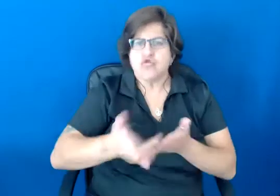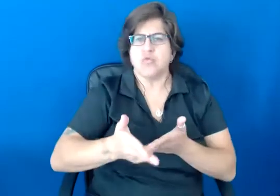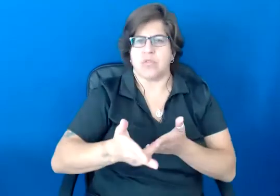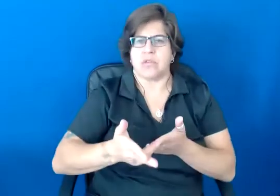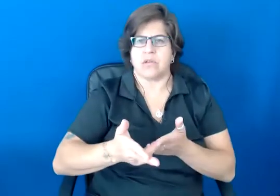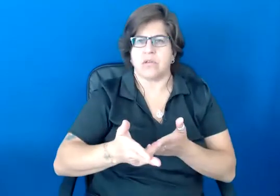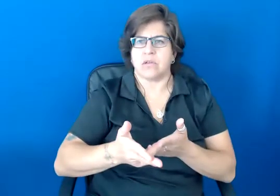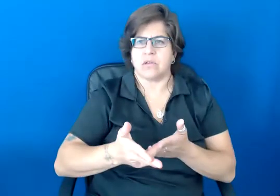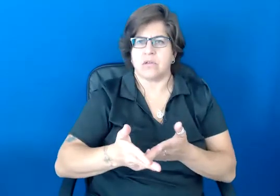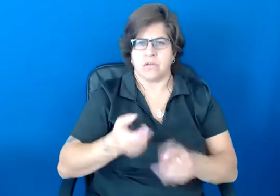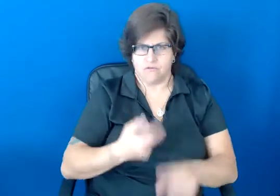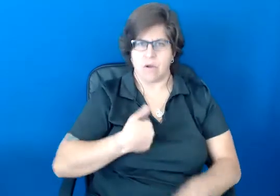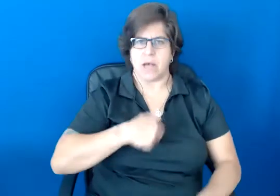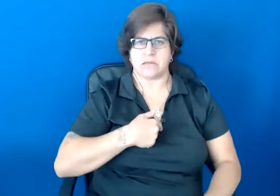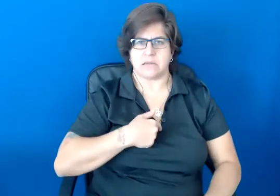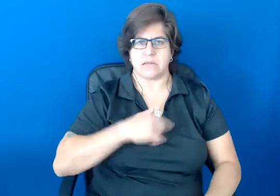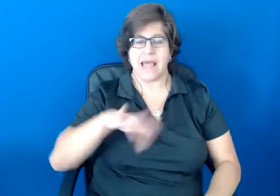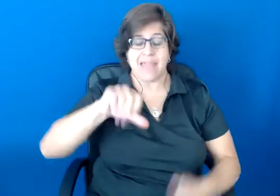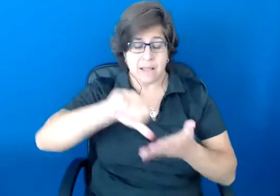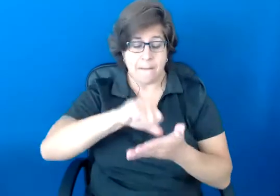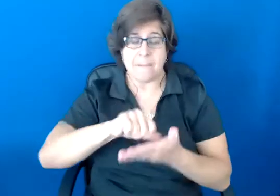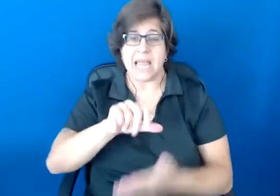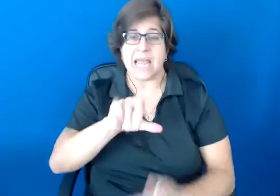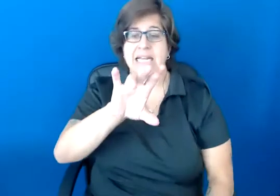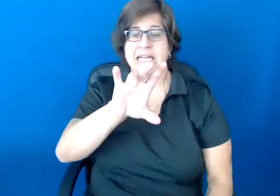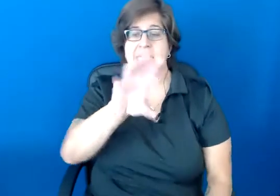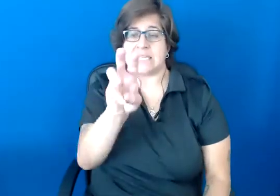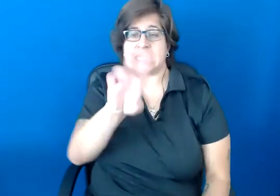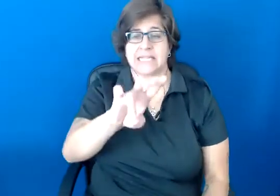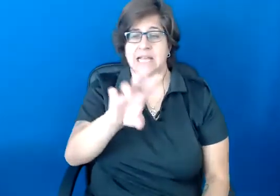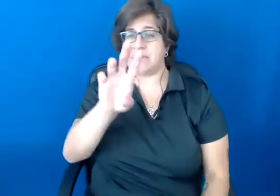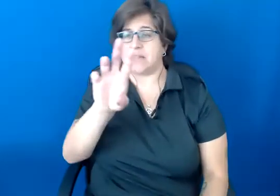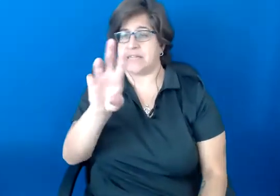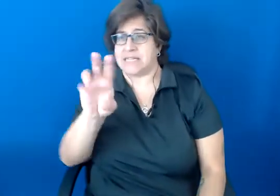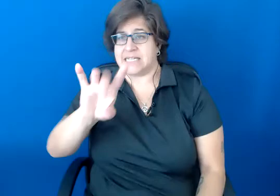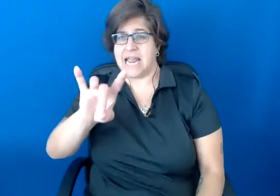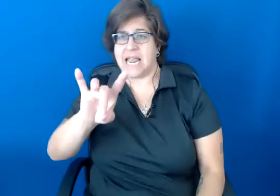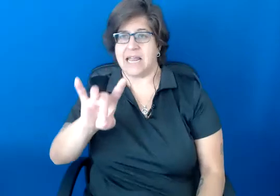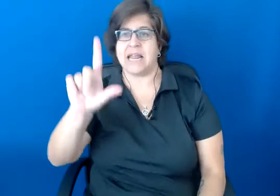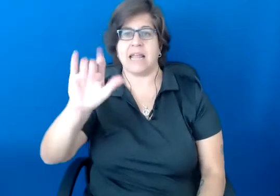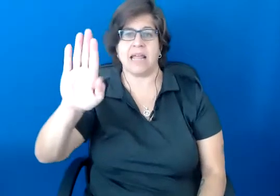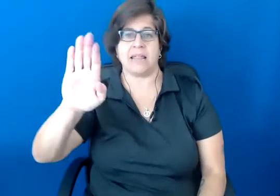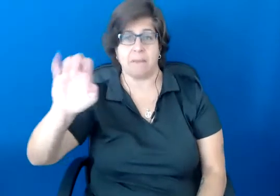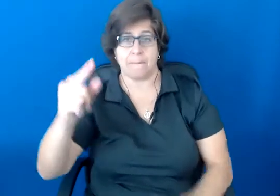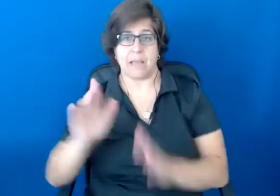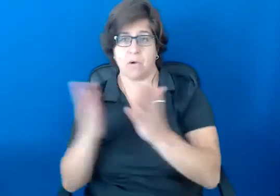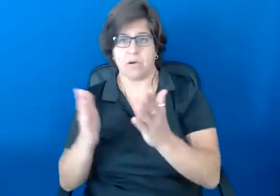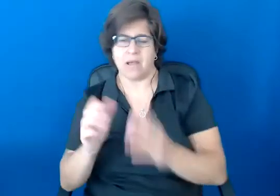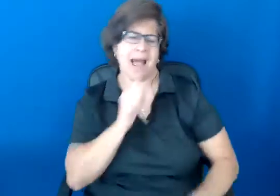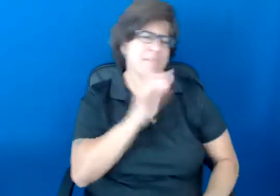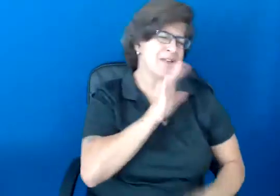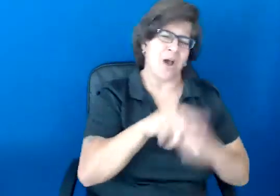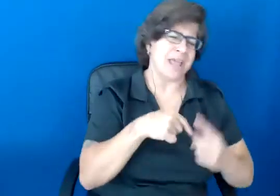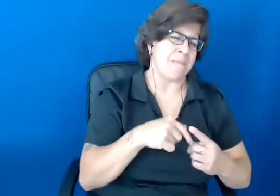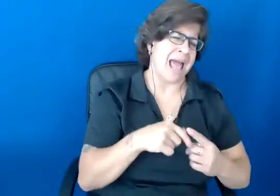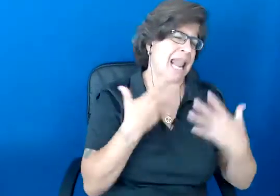from us. And that's on page 67 and 68 in the big book. We are not talking about healthy fear.